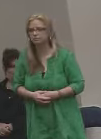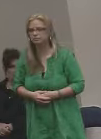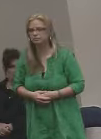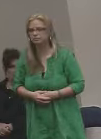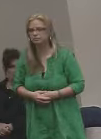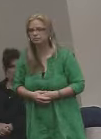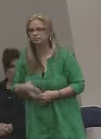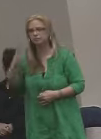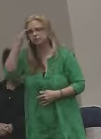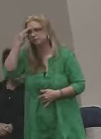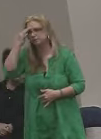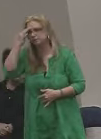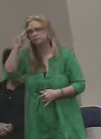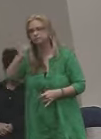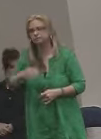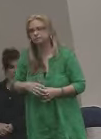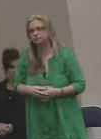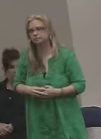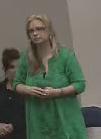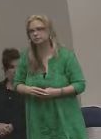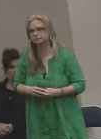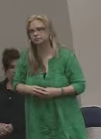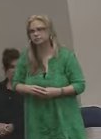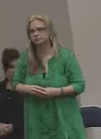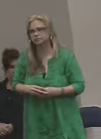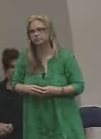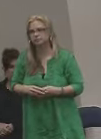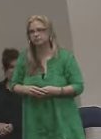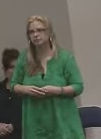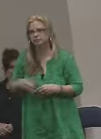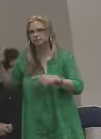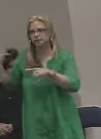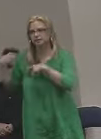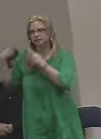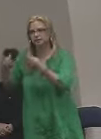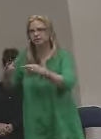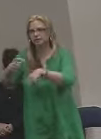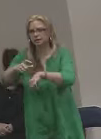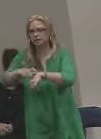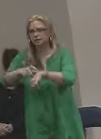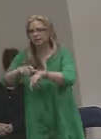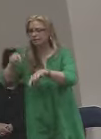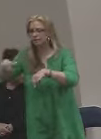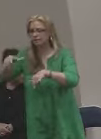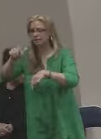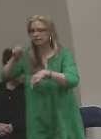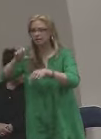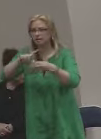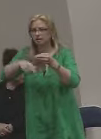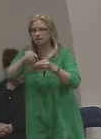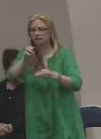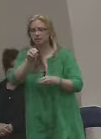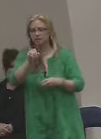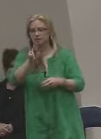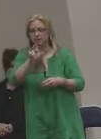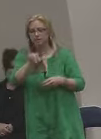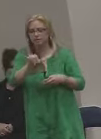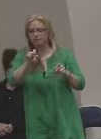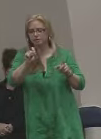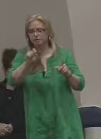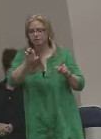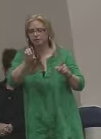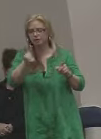Since that time, and this is not a case about Marty Stroud, this is a case about Glenn Ford.